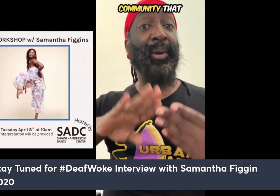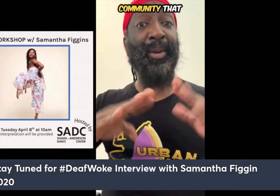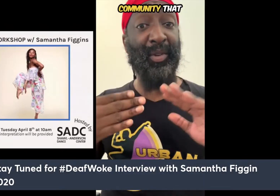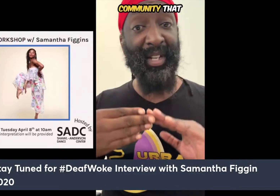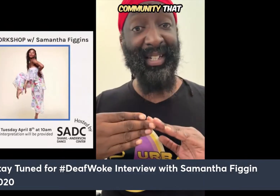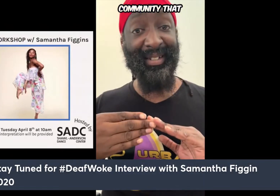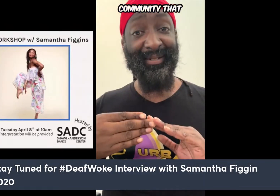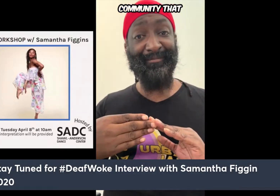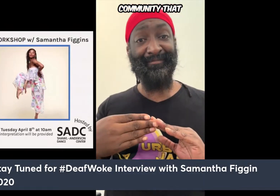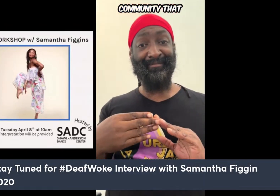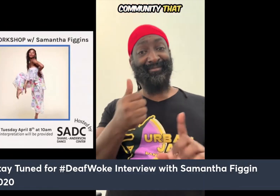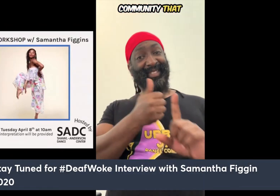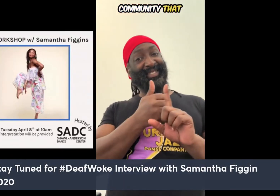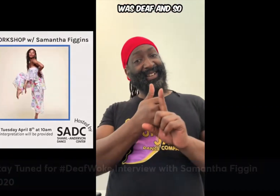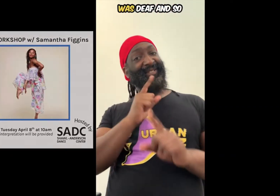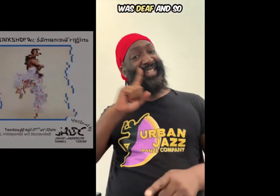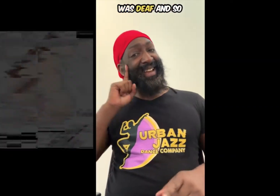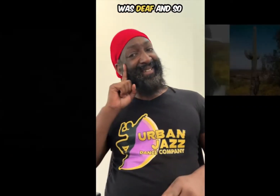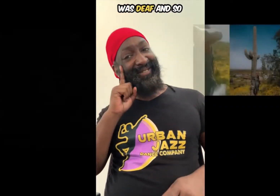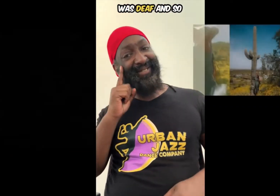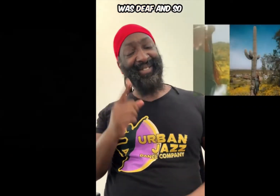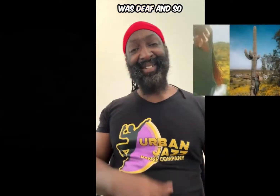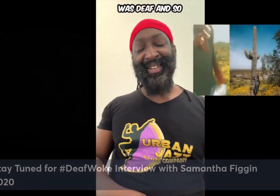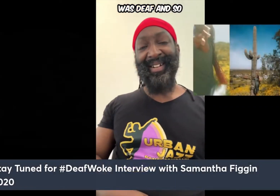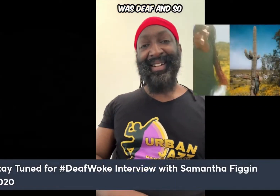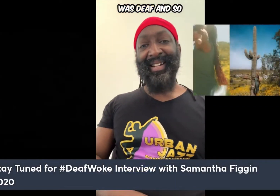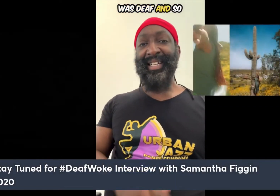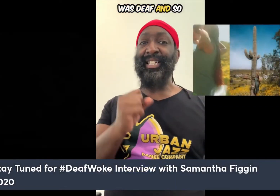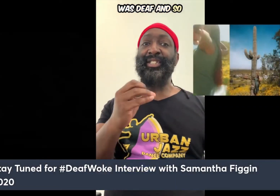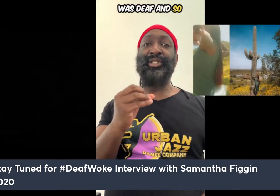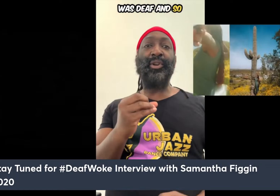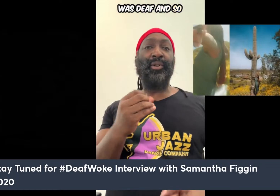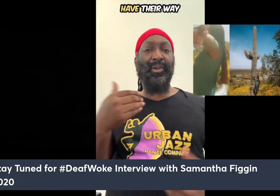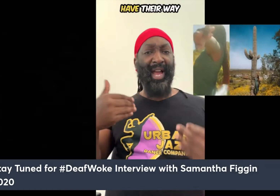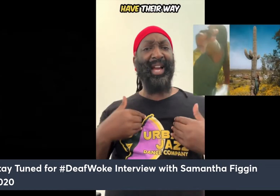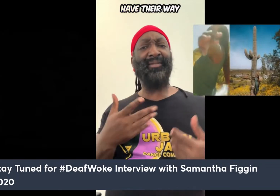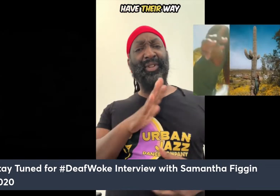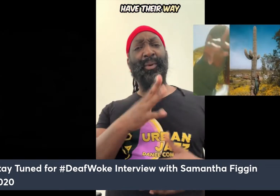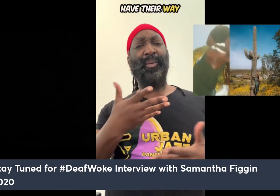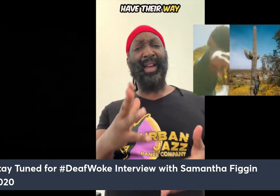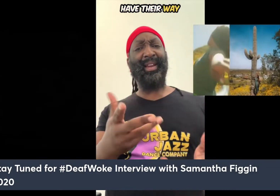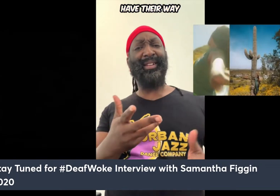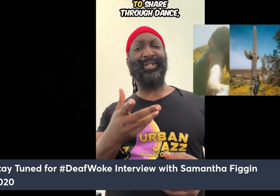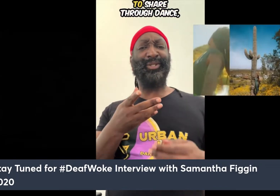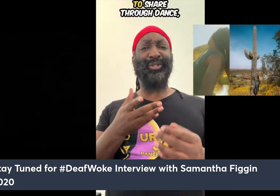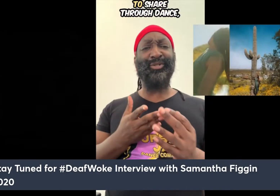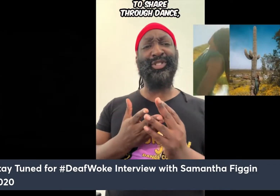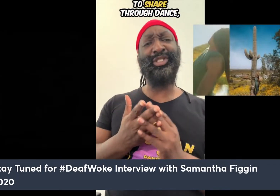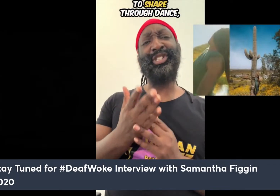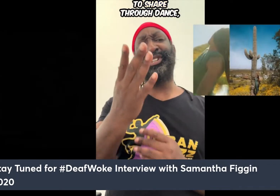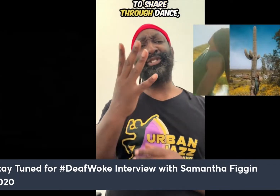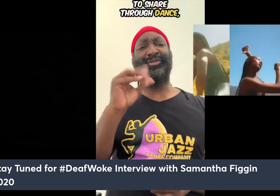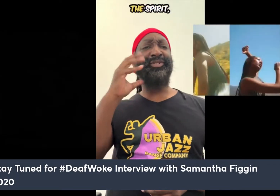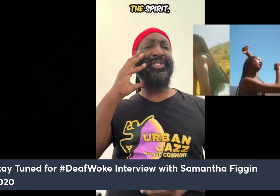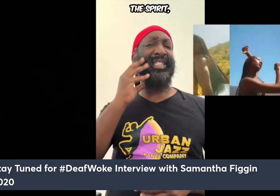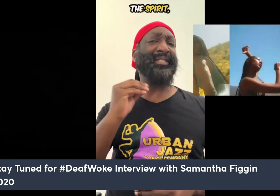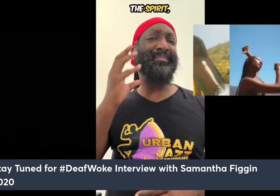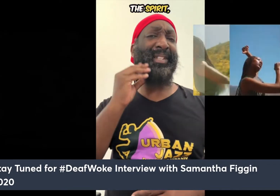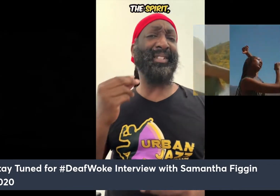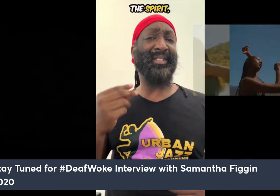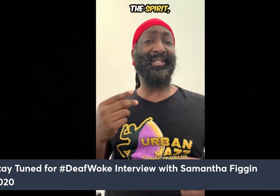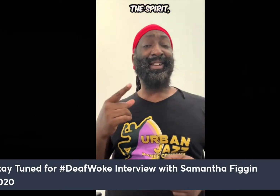deaf community. Without deaf. And so have the way to share through